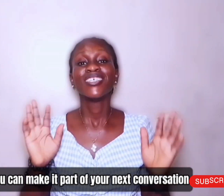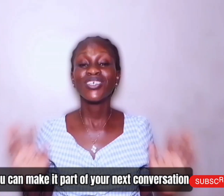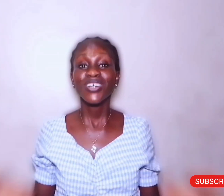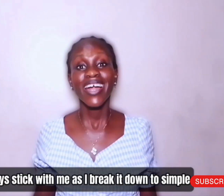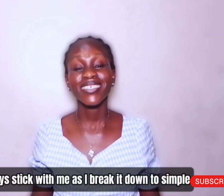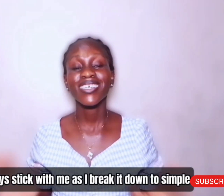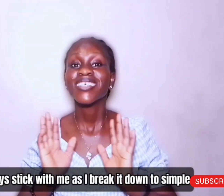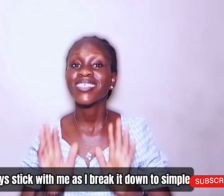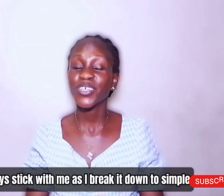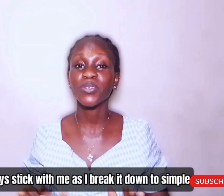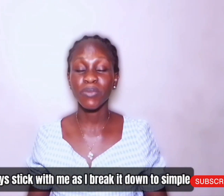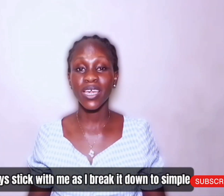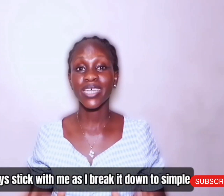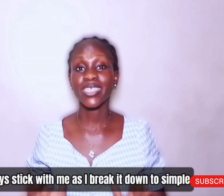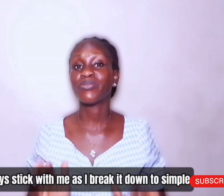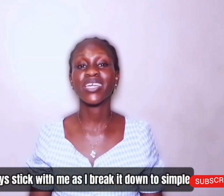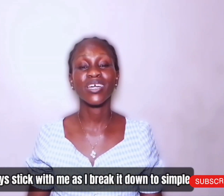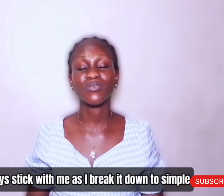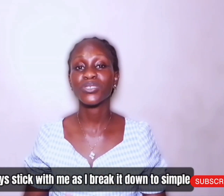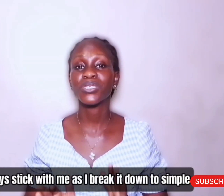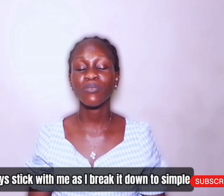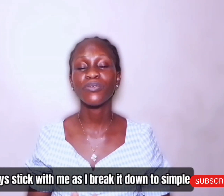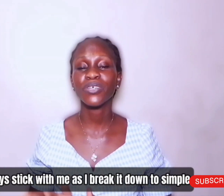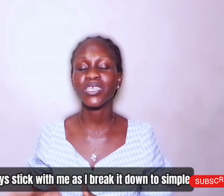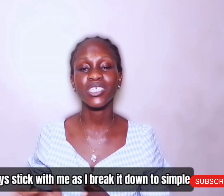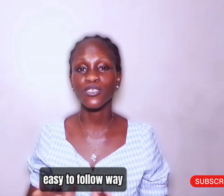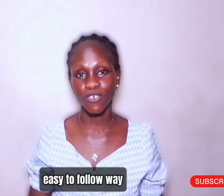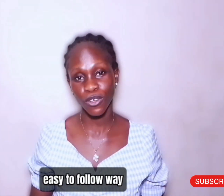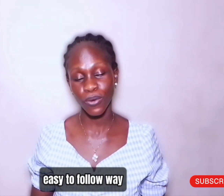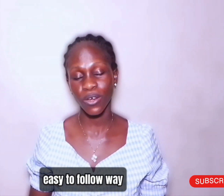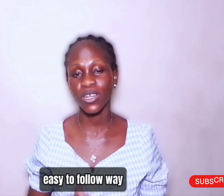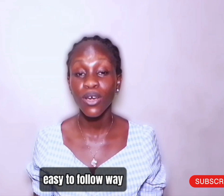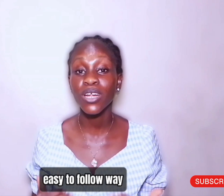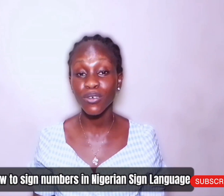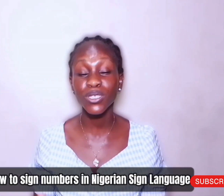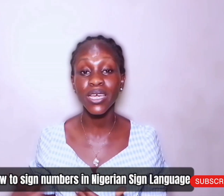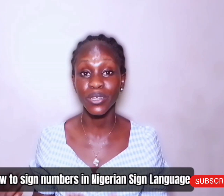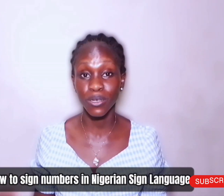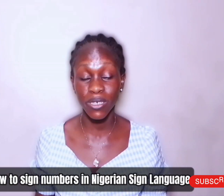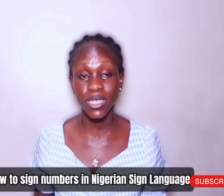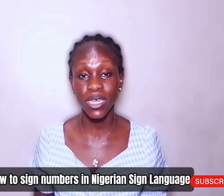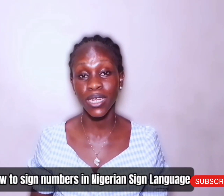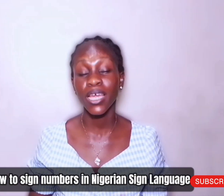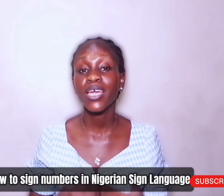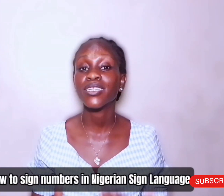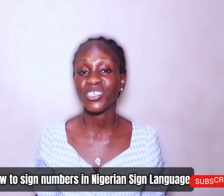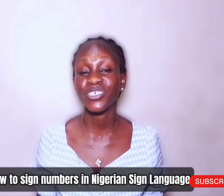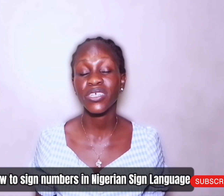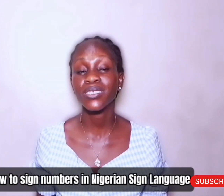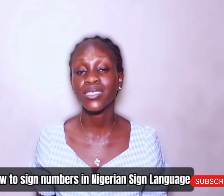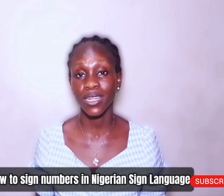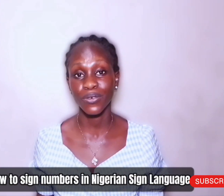So guys, stick with me as I break it down to simple, easy to follow with on how to sign numbers in Nigerian Sign